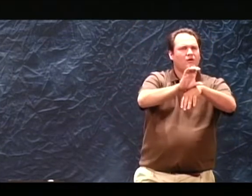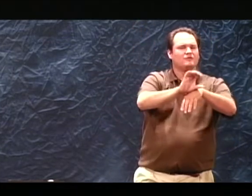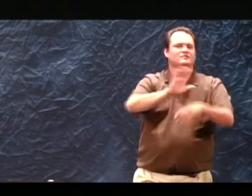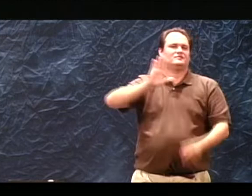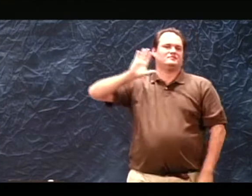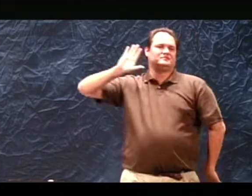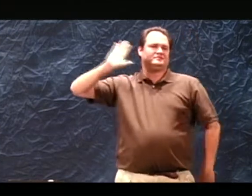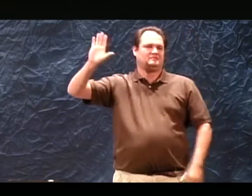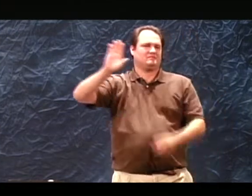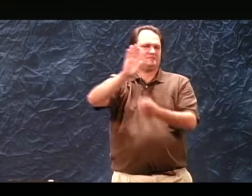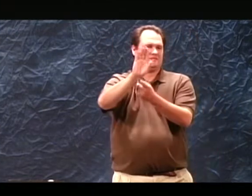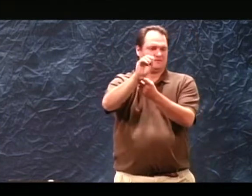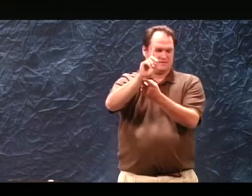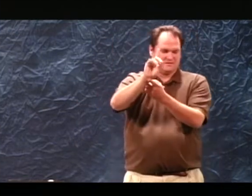which is his body